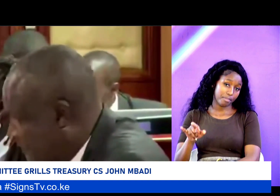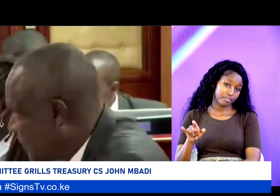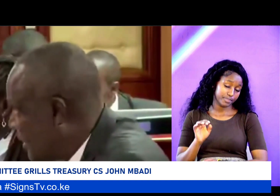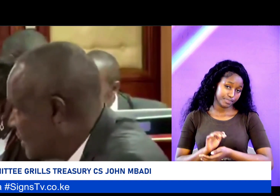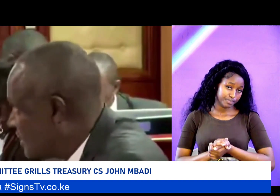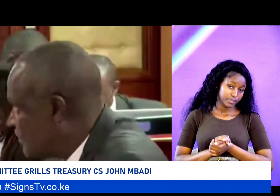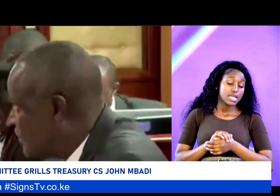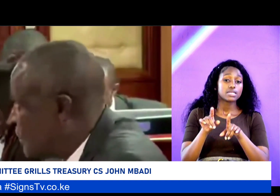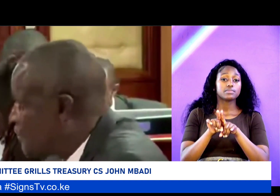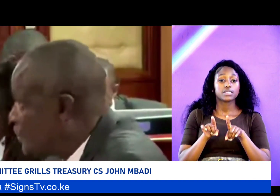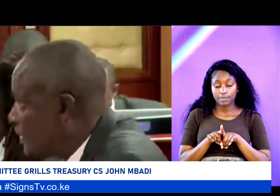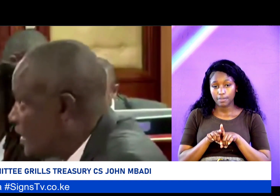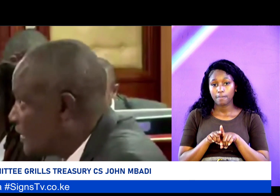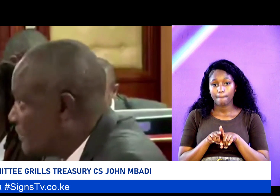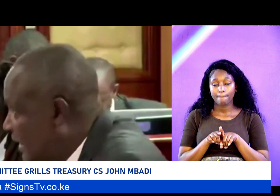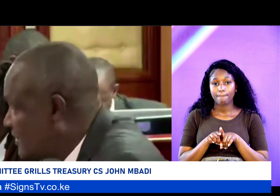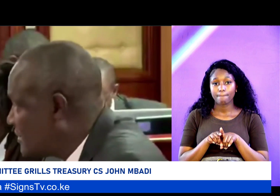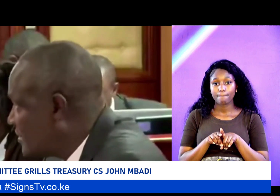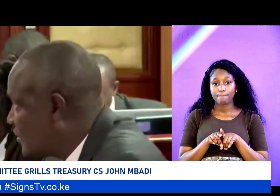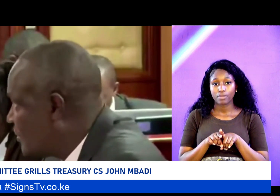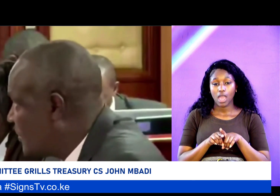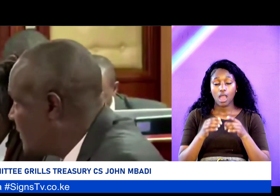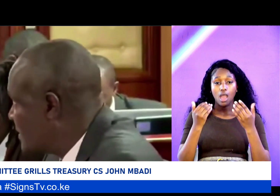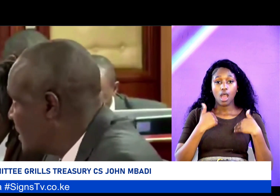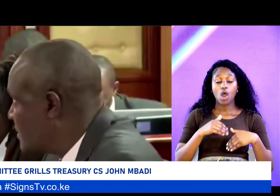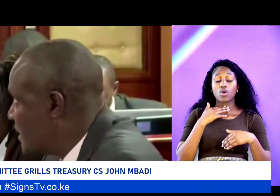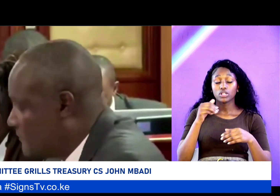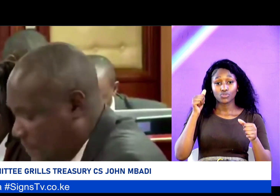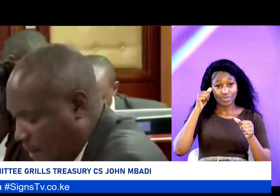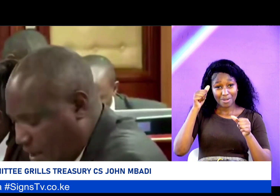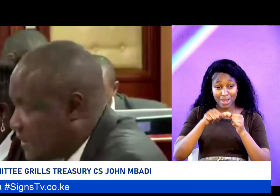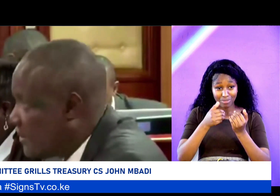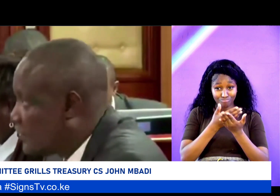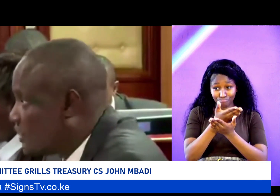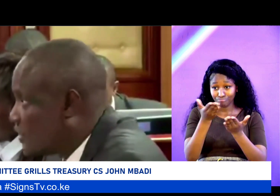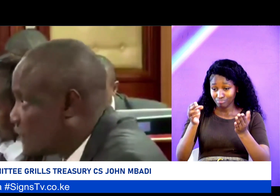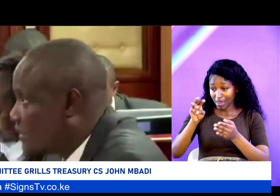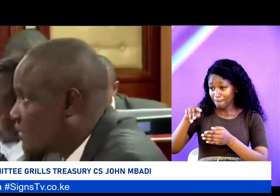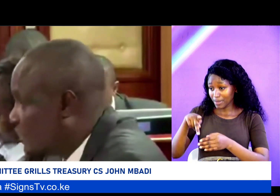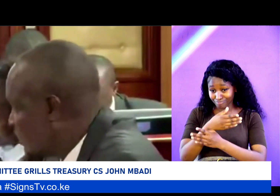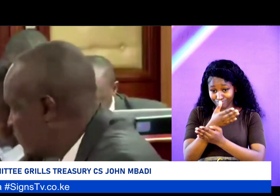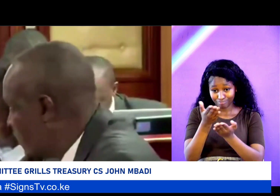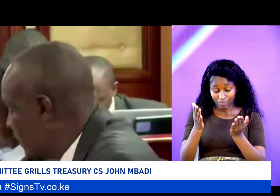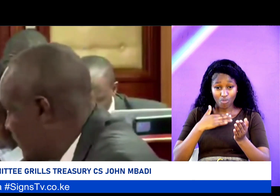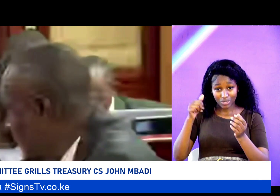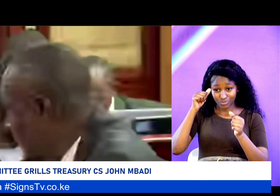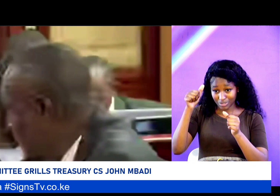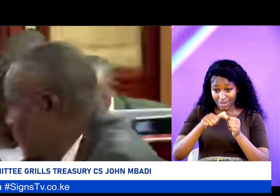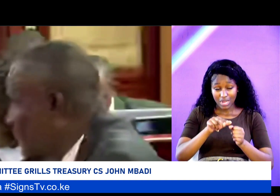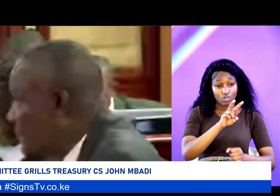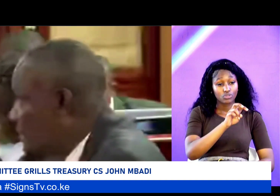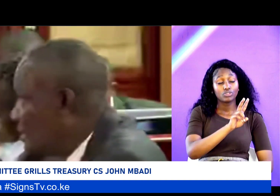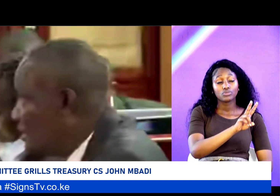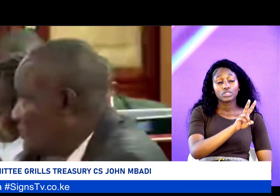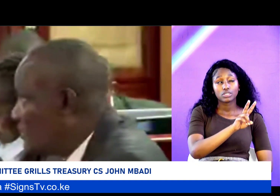So we, and Chair, I want to remind honorable members that in the year